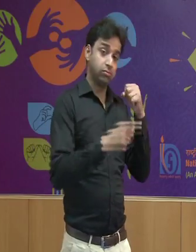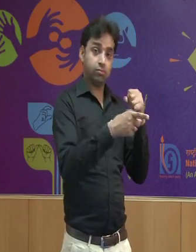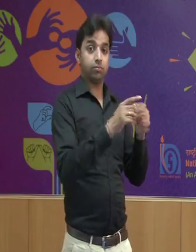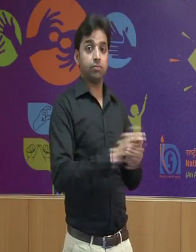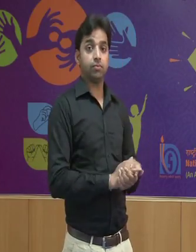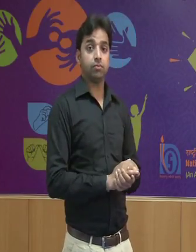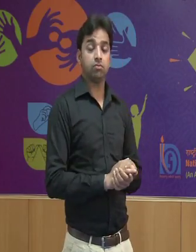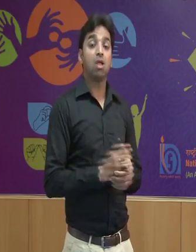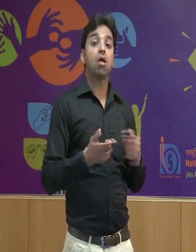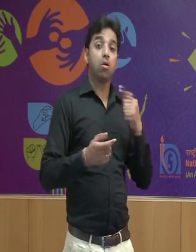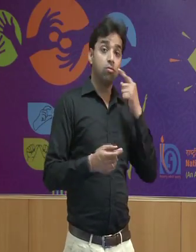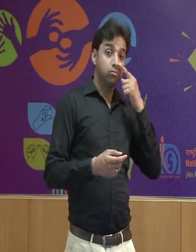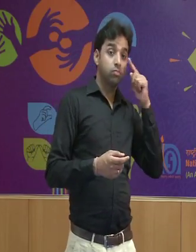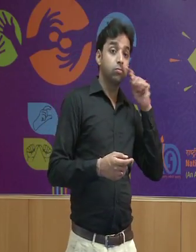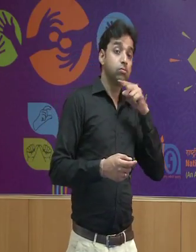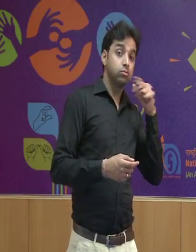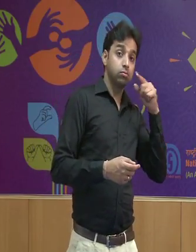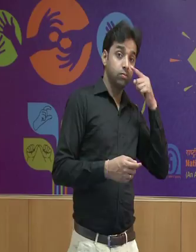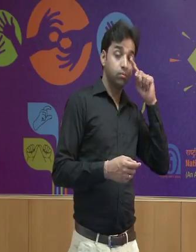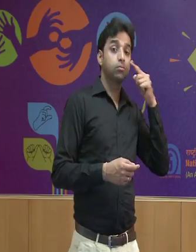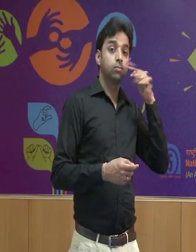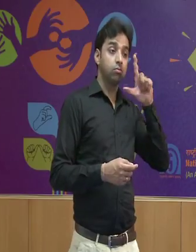laws for not giving dowry,